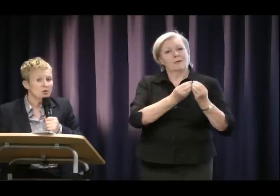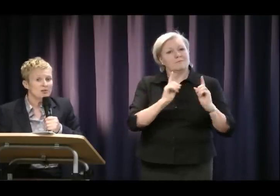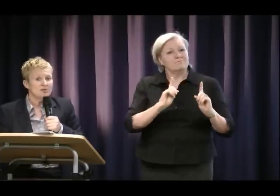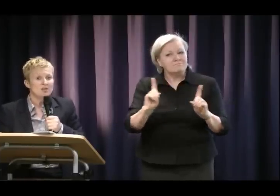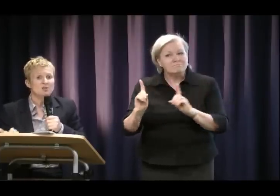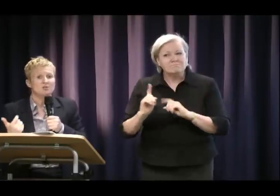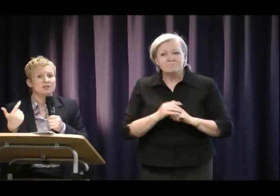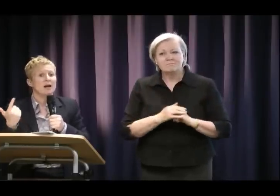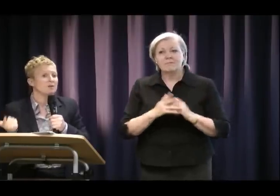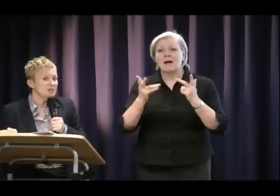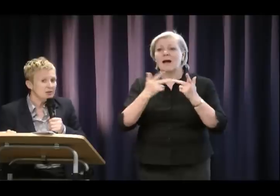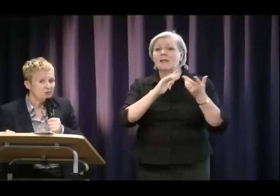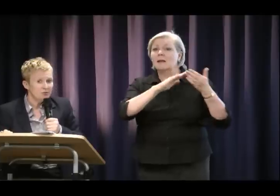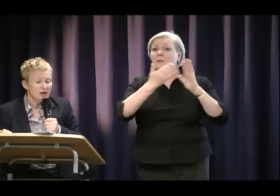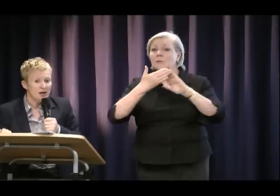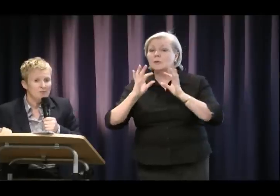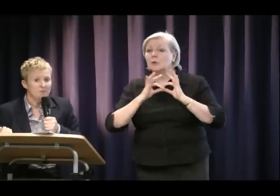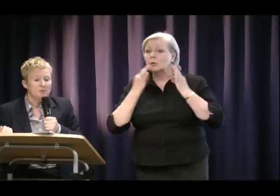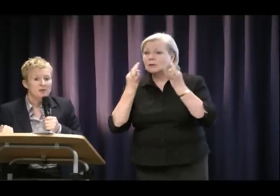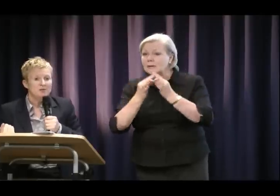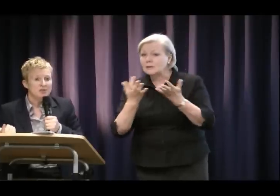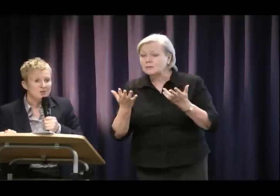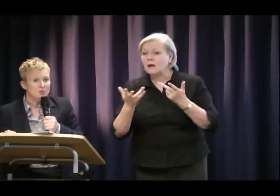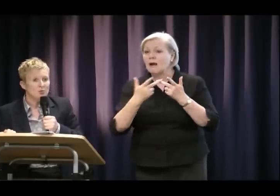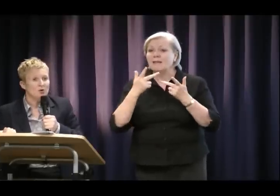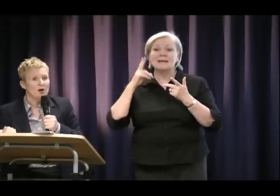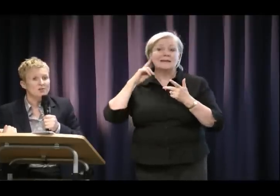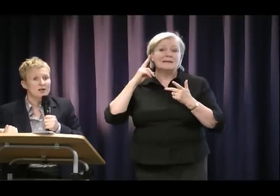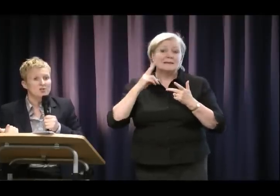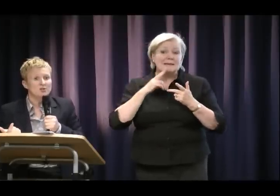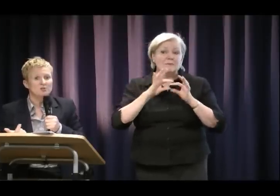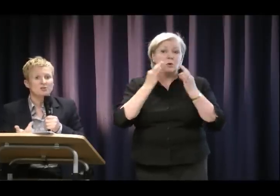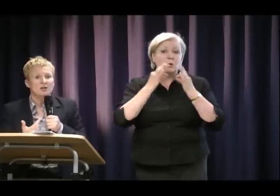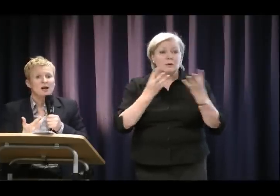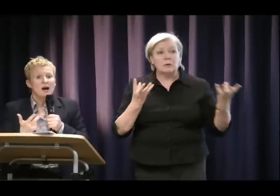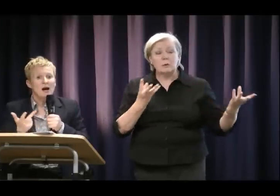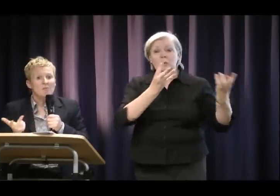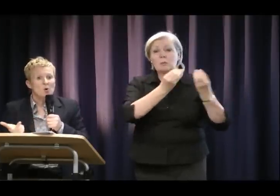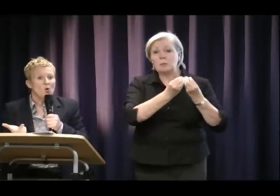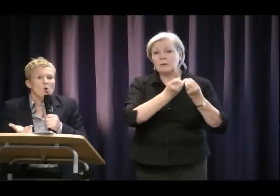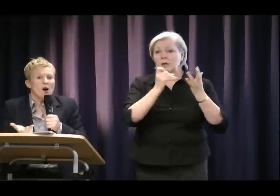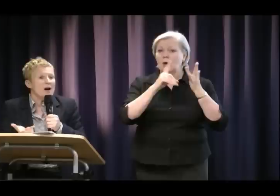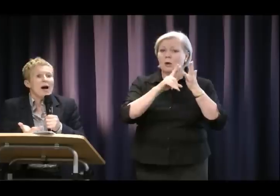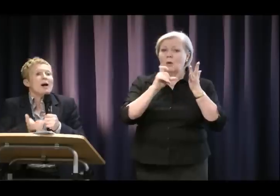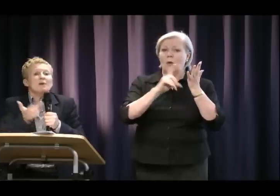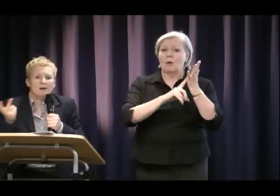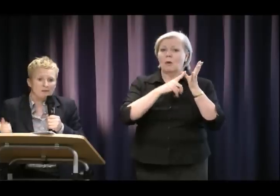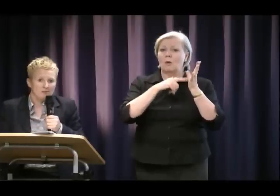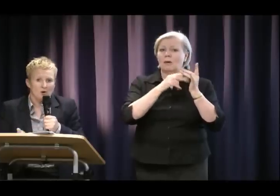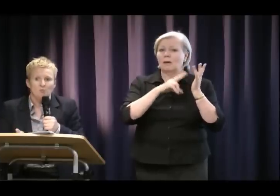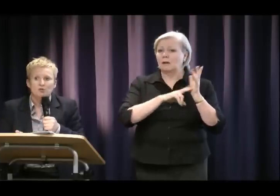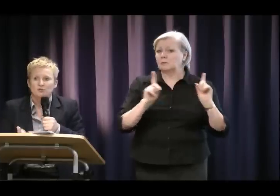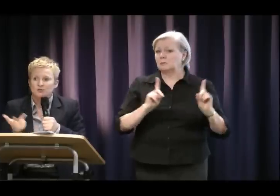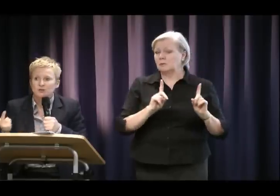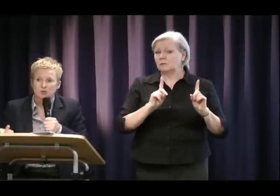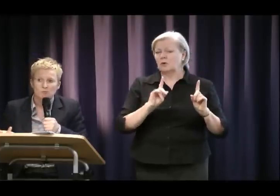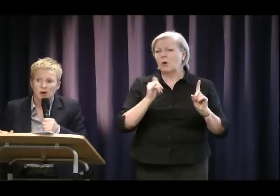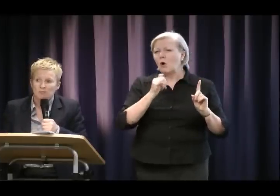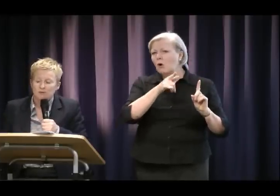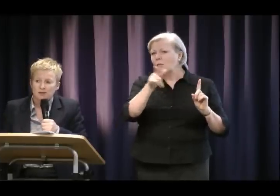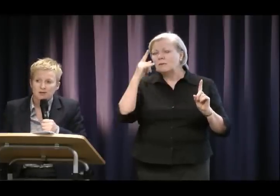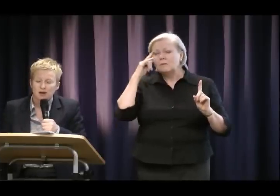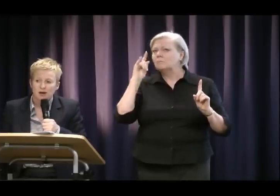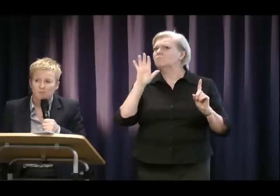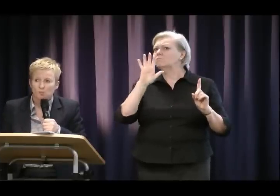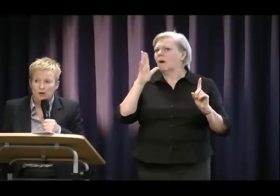community organisations, other deaf sector organisations, or other options that you